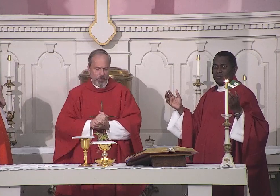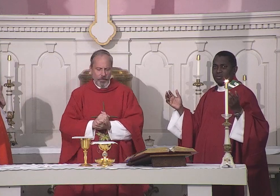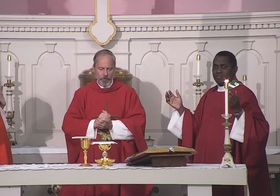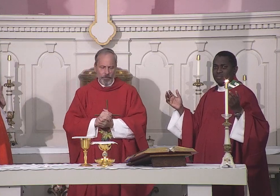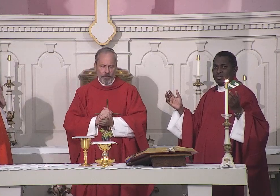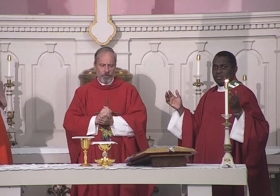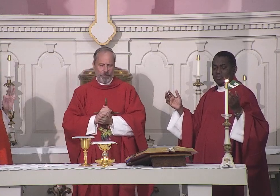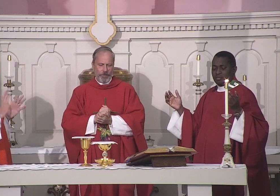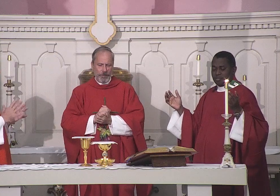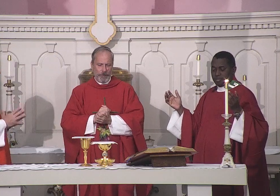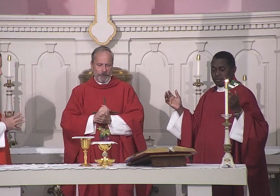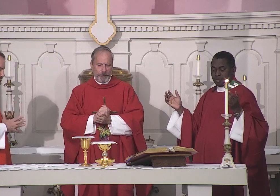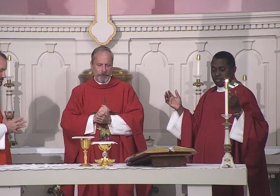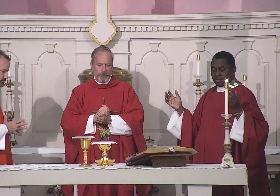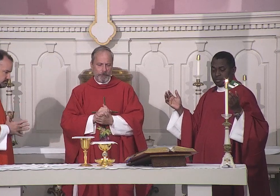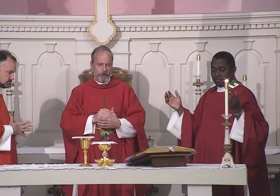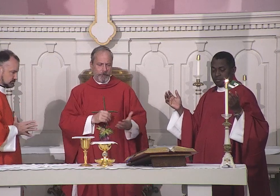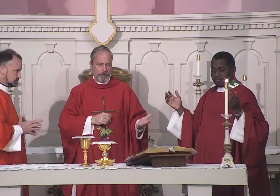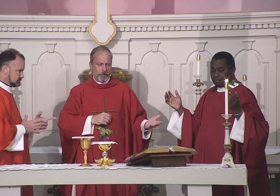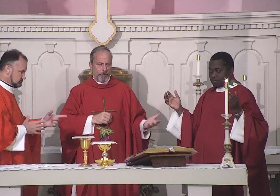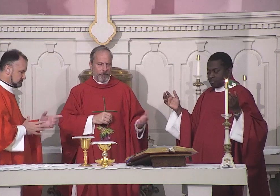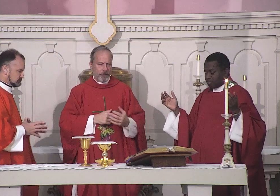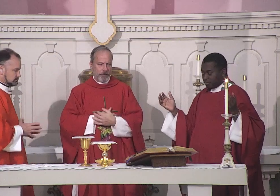into one by the Holy Spirit.